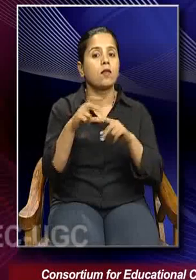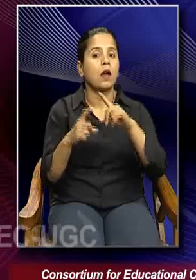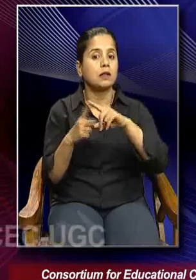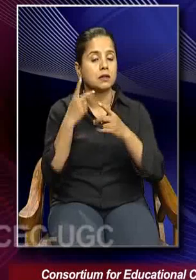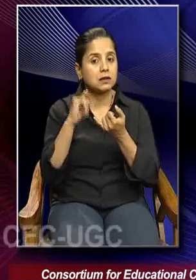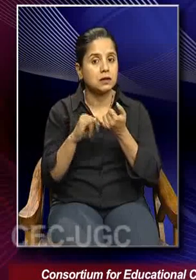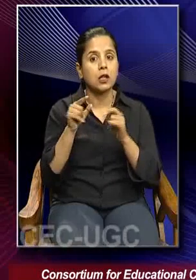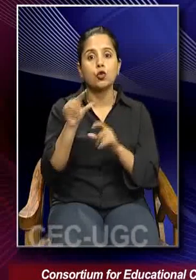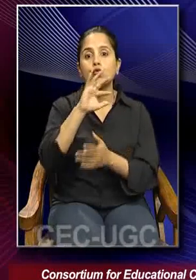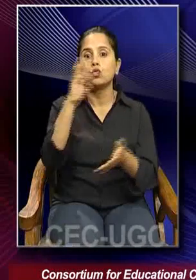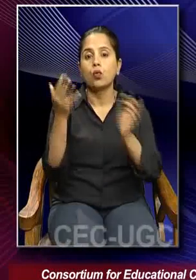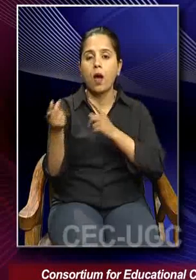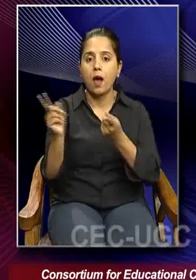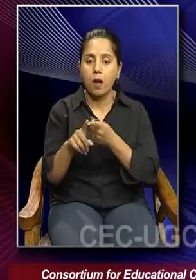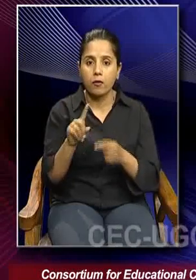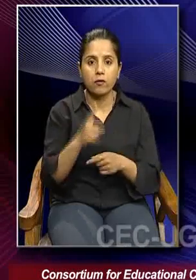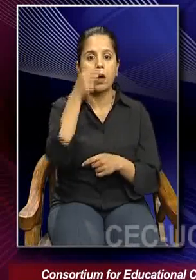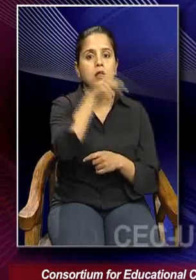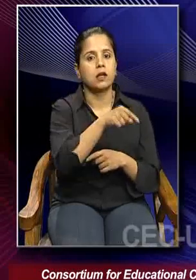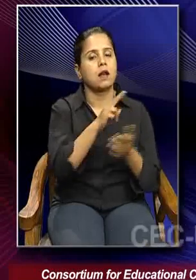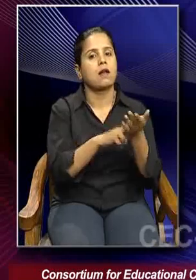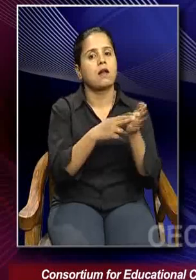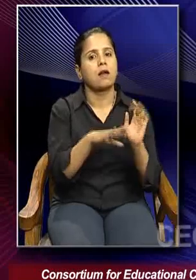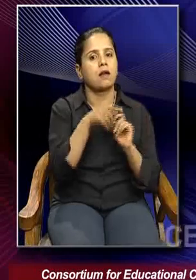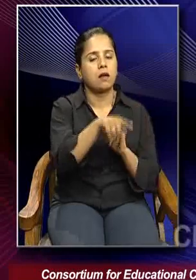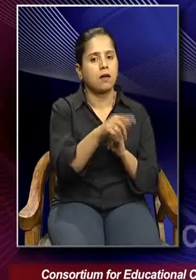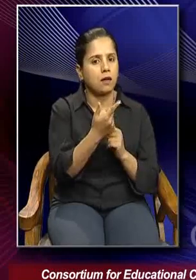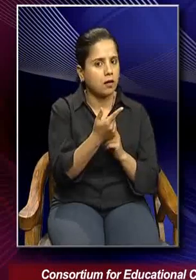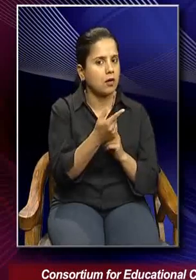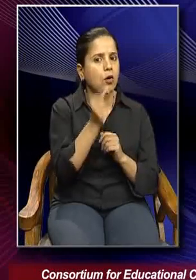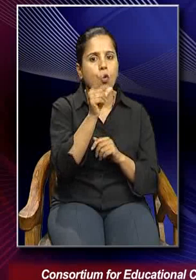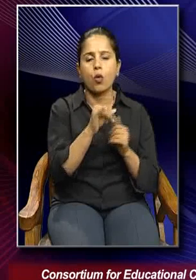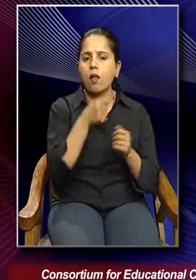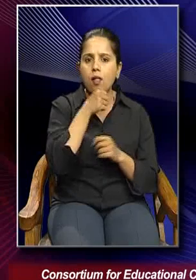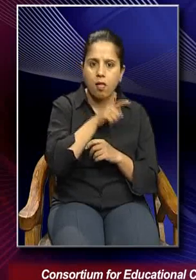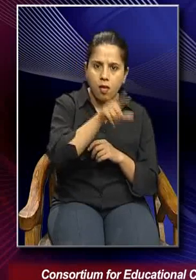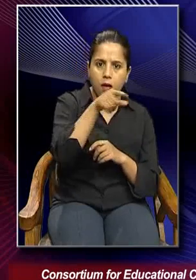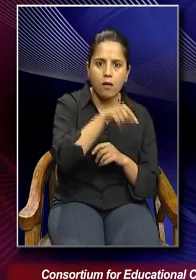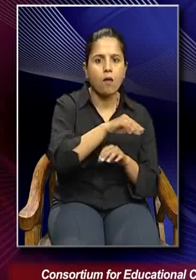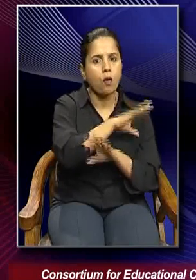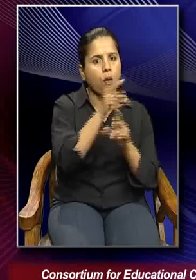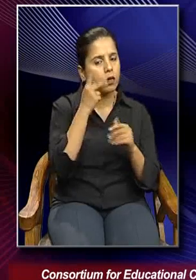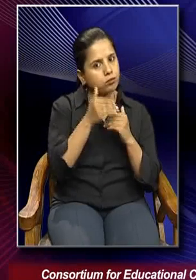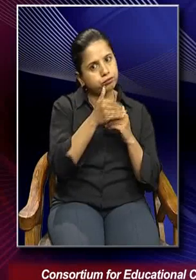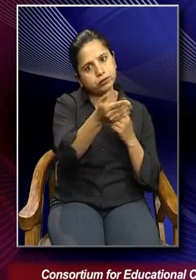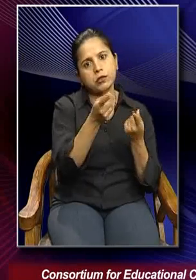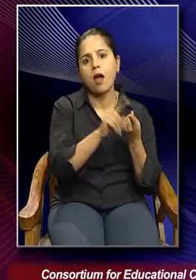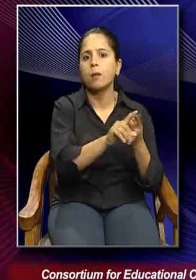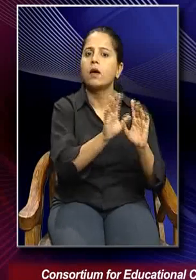this universe. So it is uncaused, eternal, and all-pervading.